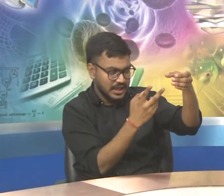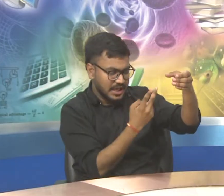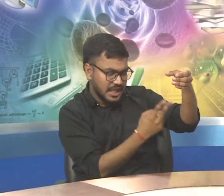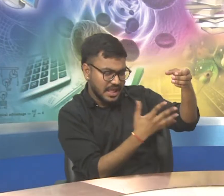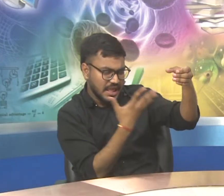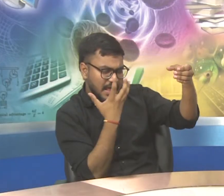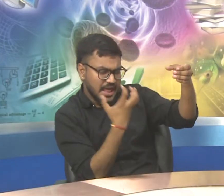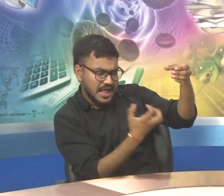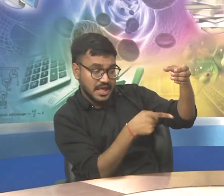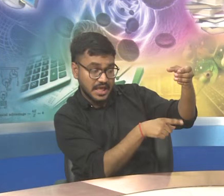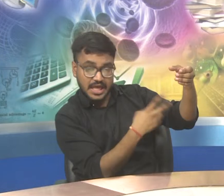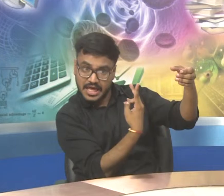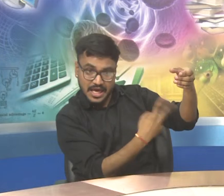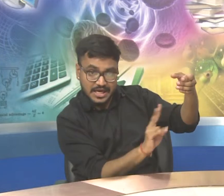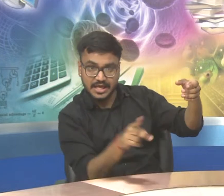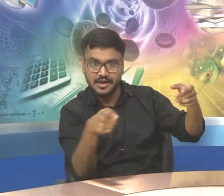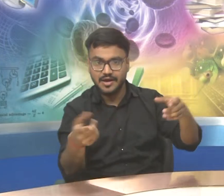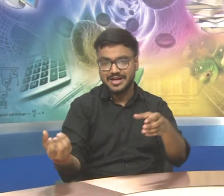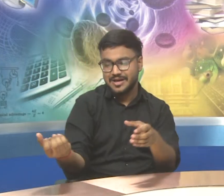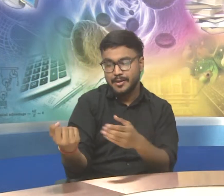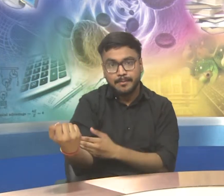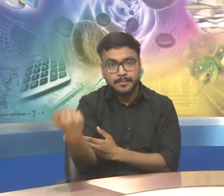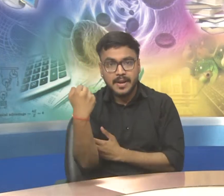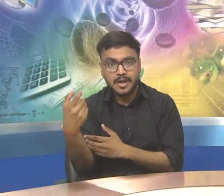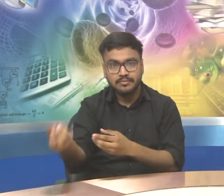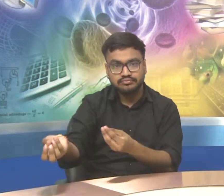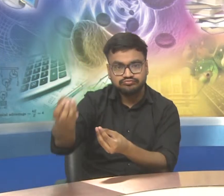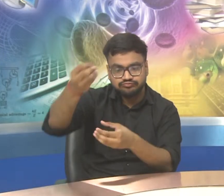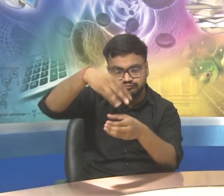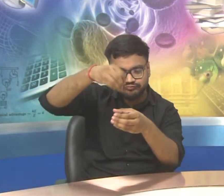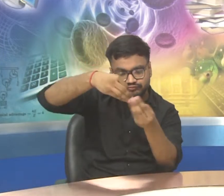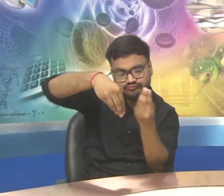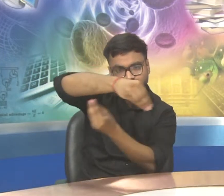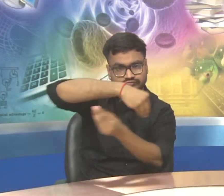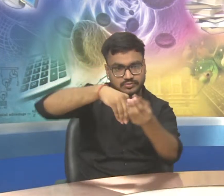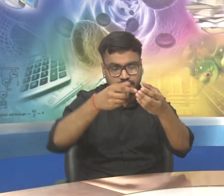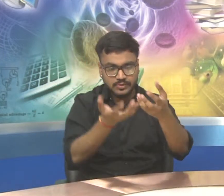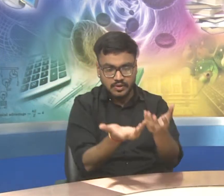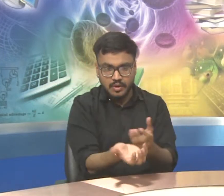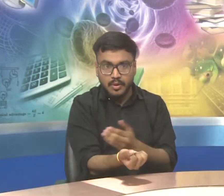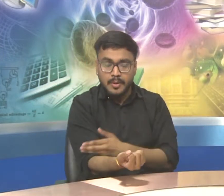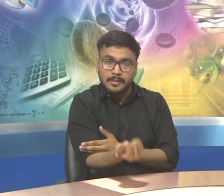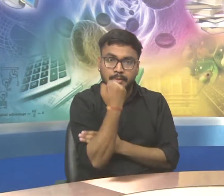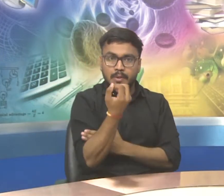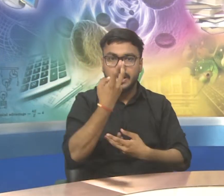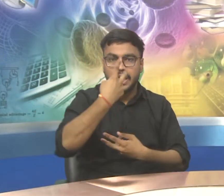In short, concentration means how much solute is mixed